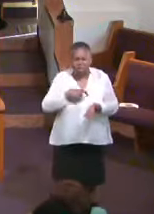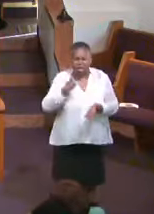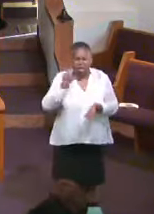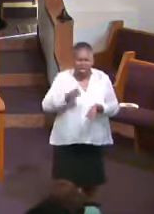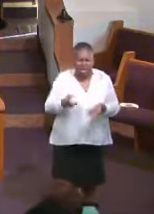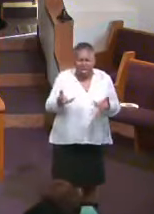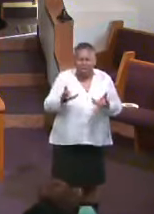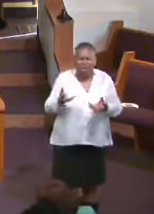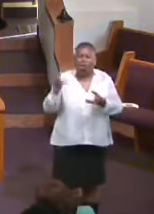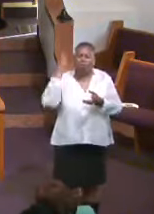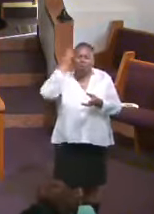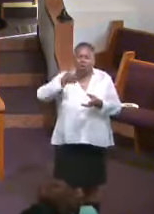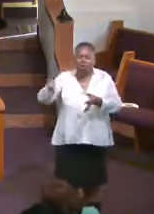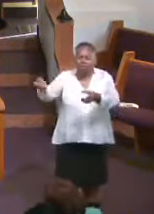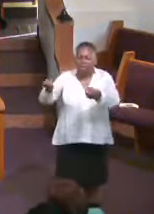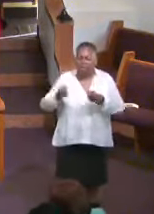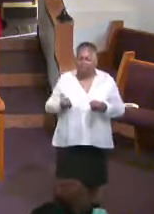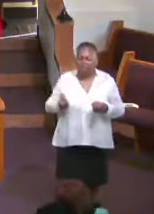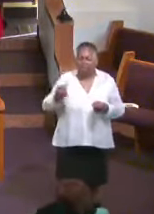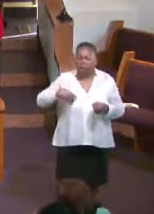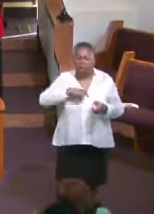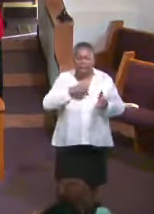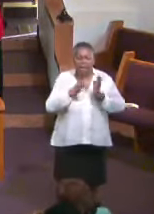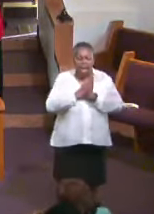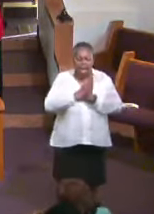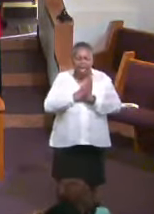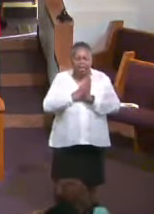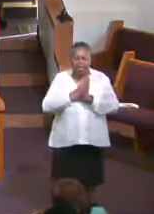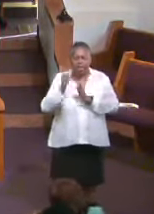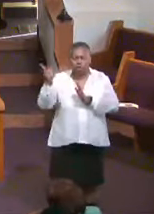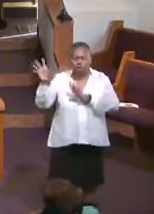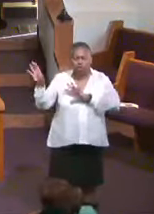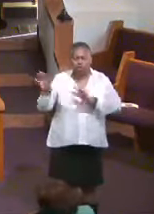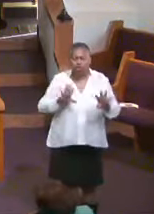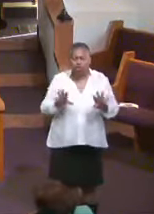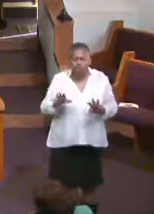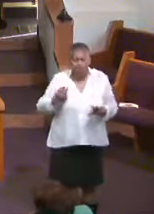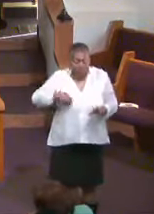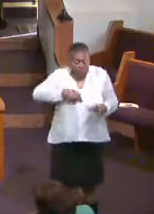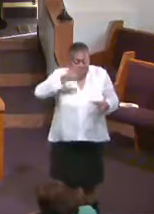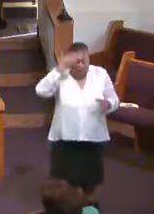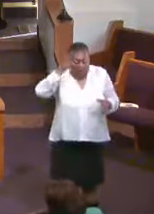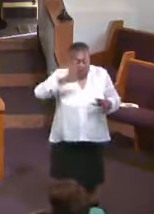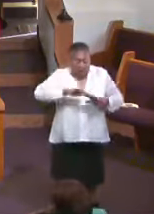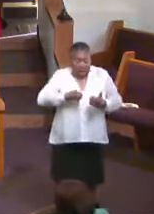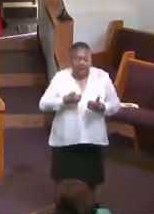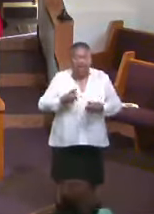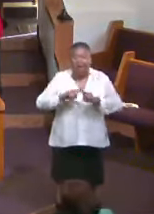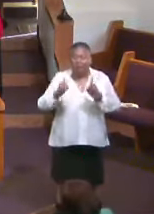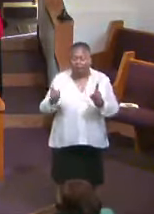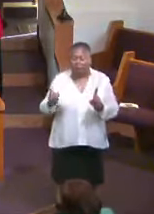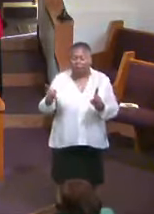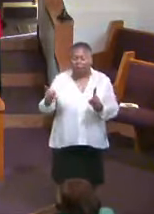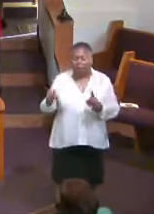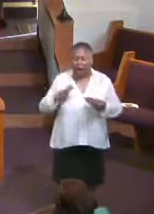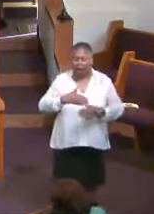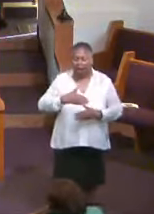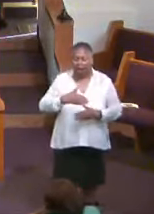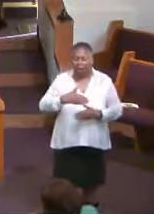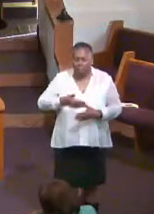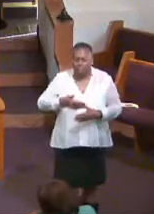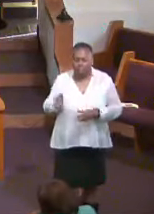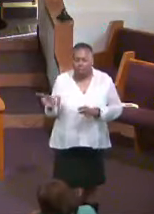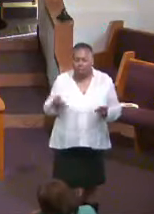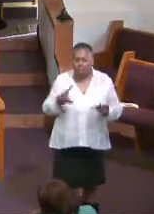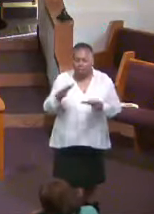God, right now we ask that you do it. We don't know how you're going to do it, but we receive it today, Father God. Whatever it is,